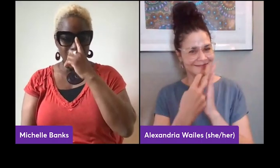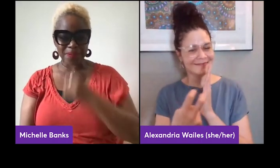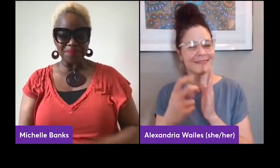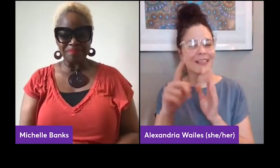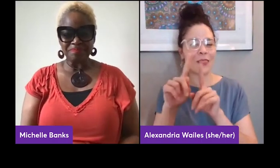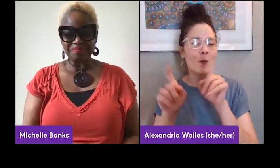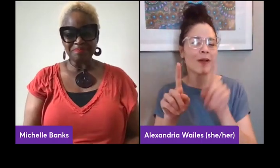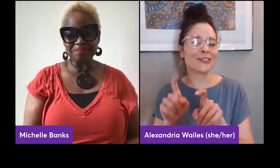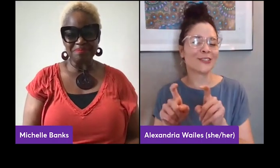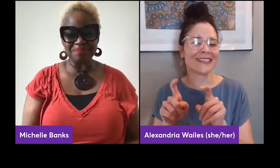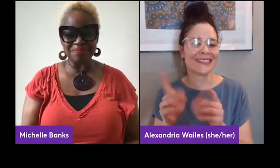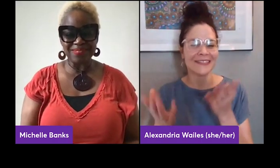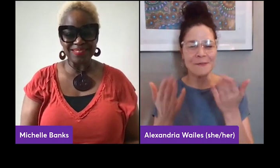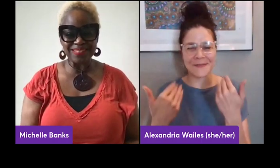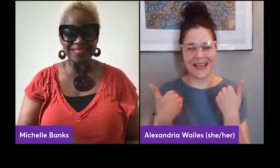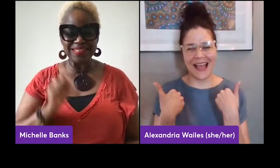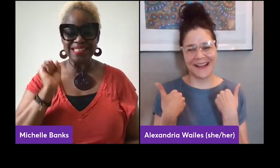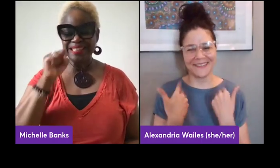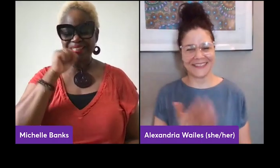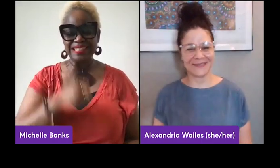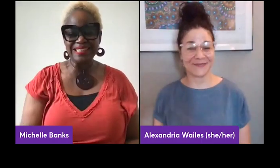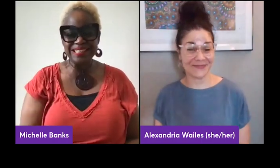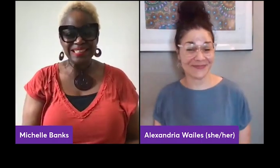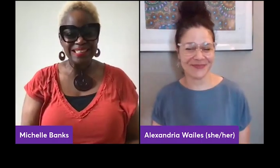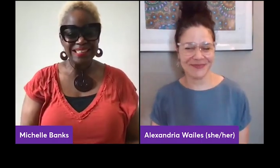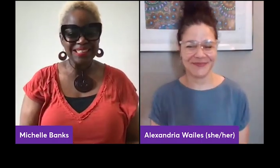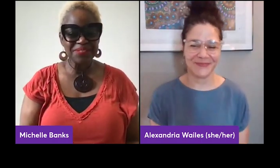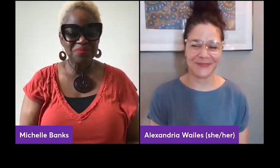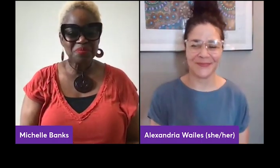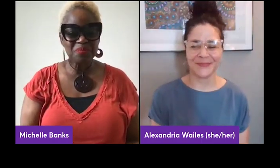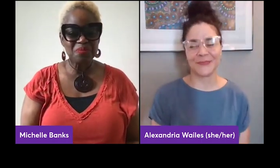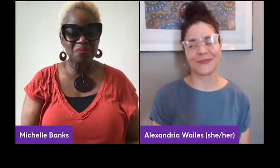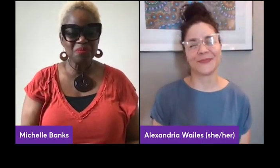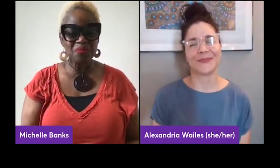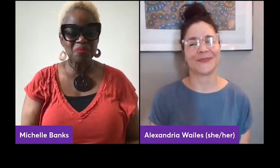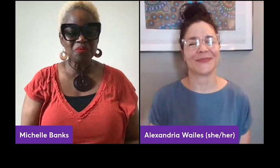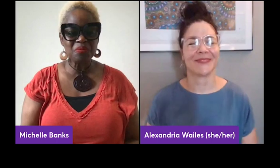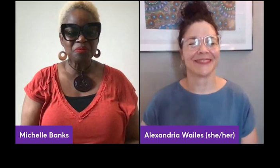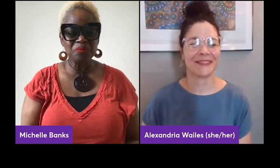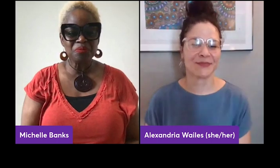Awesome. So let's dive into the questions we've been asked.